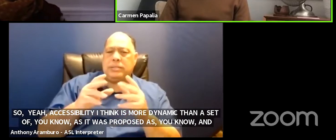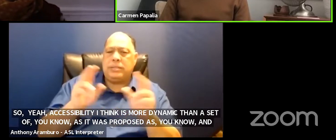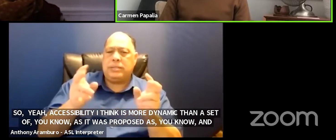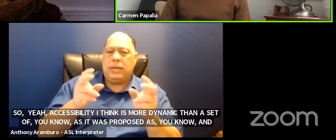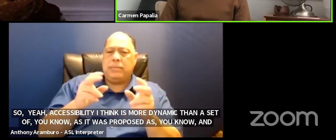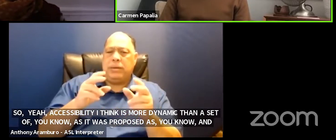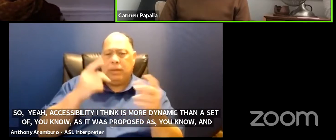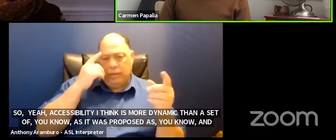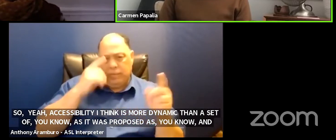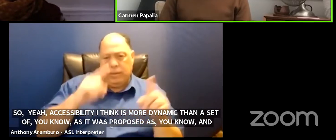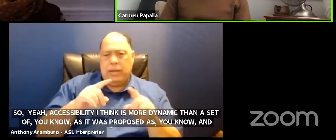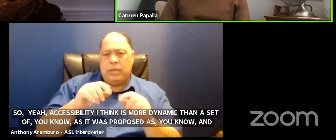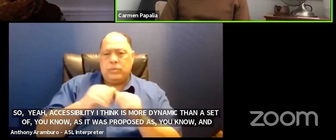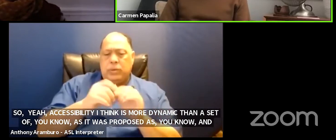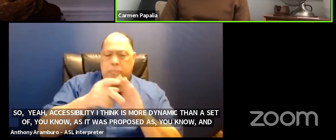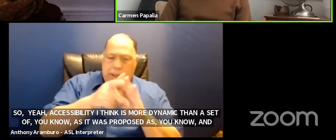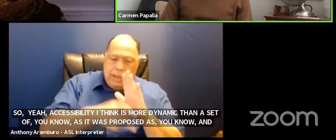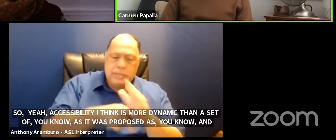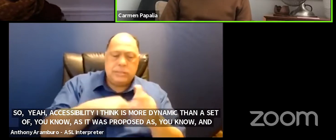compliance with policy or law.